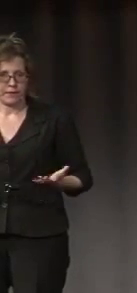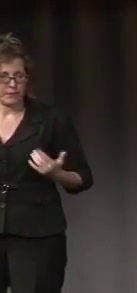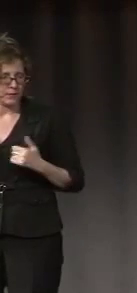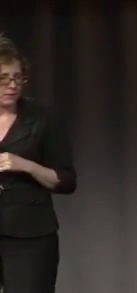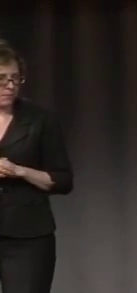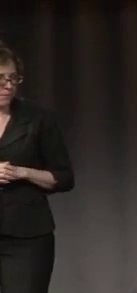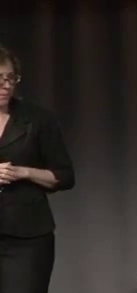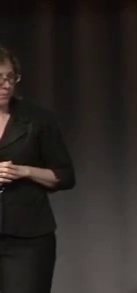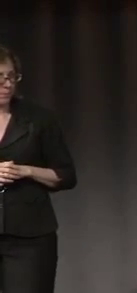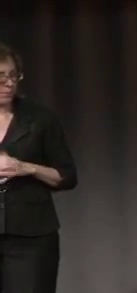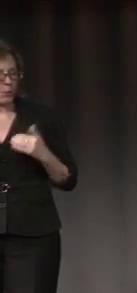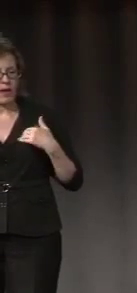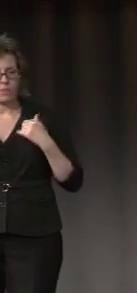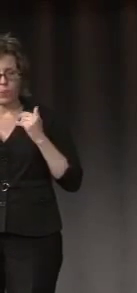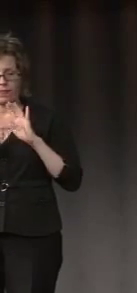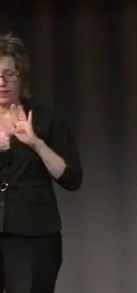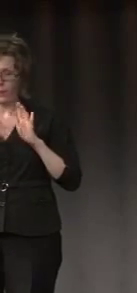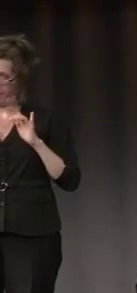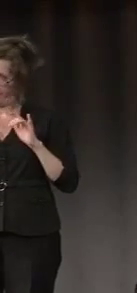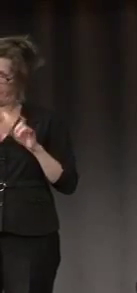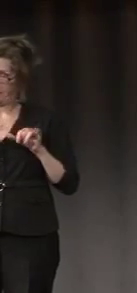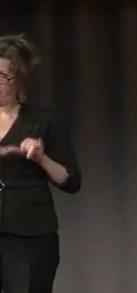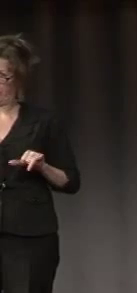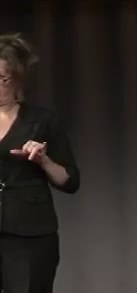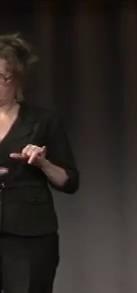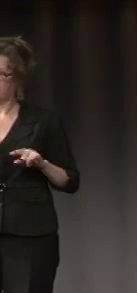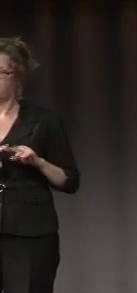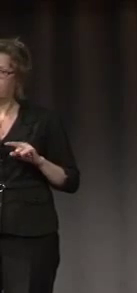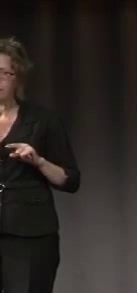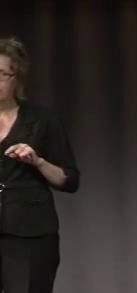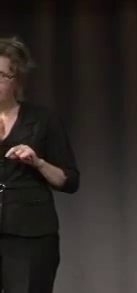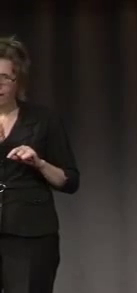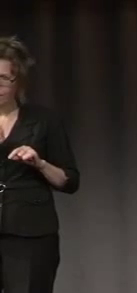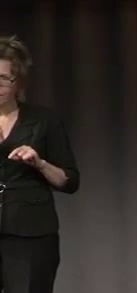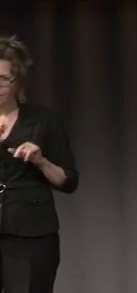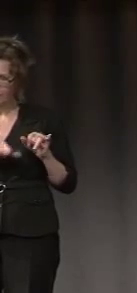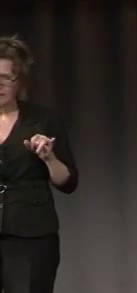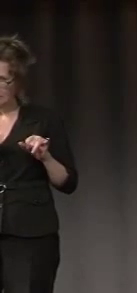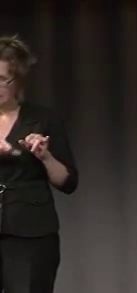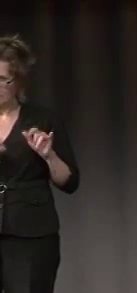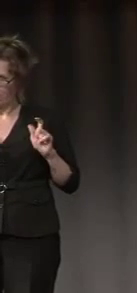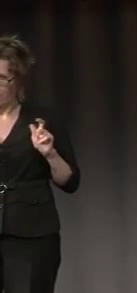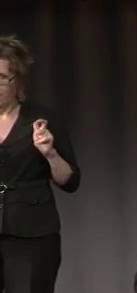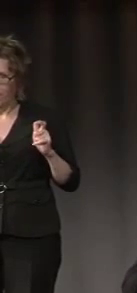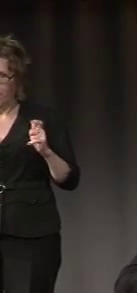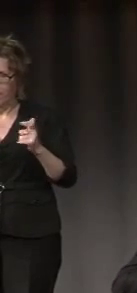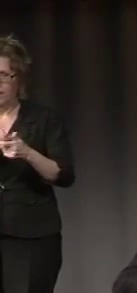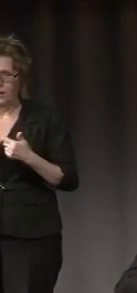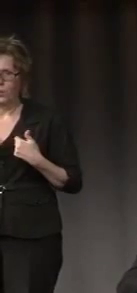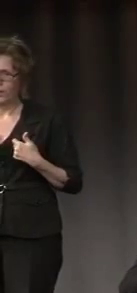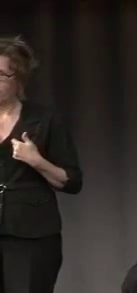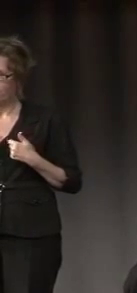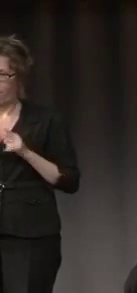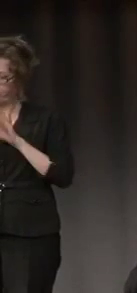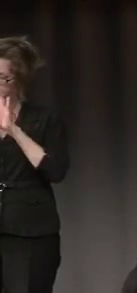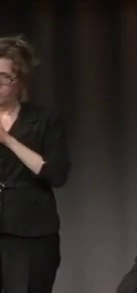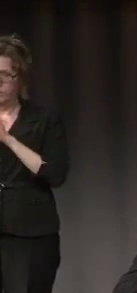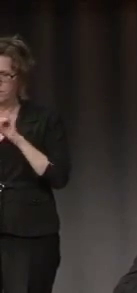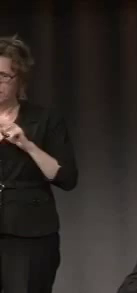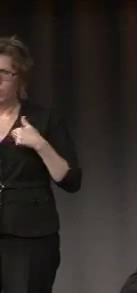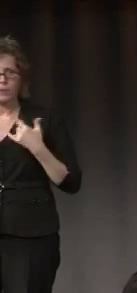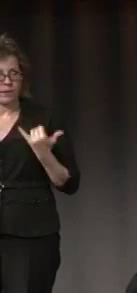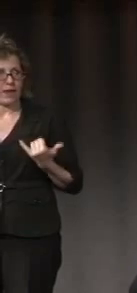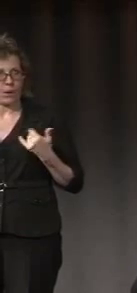as phenomenal color, but in fact they are lateral. I mean, that's the idea of James. We are not face to face. We are in the flows of